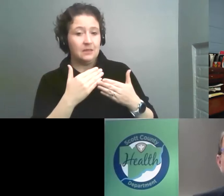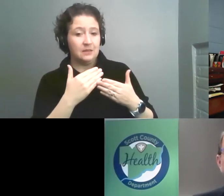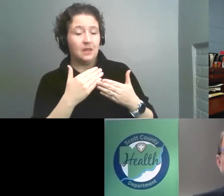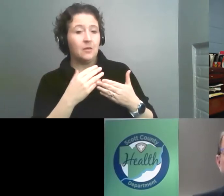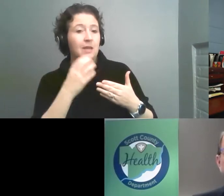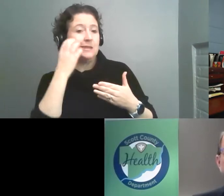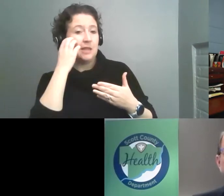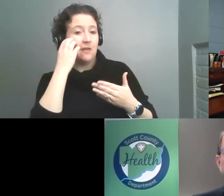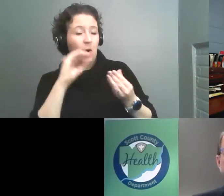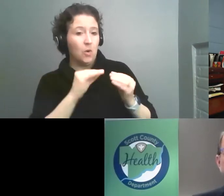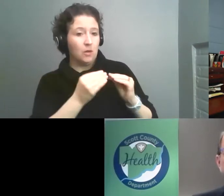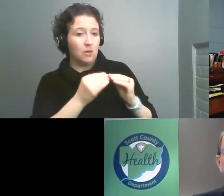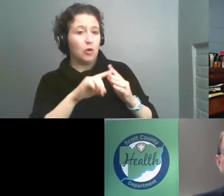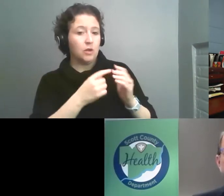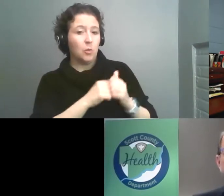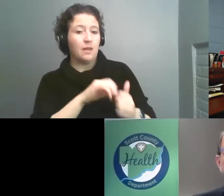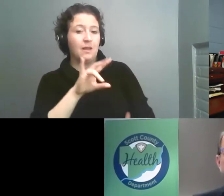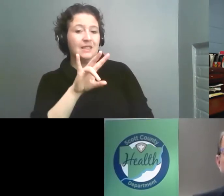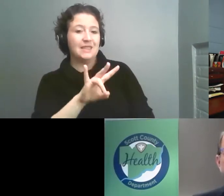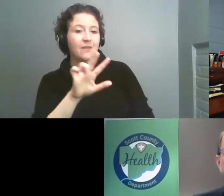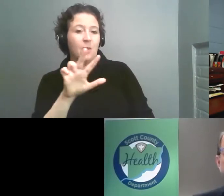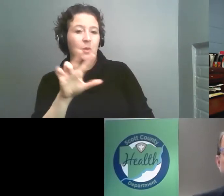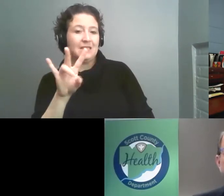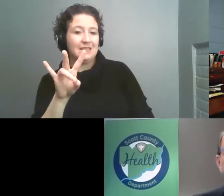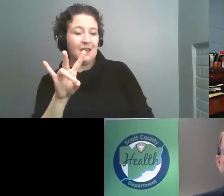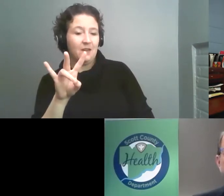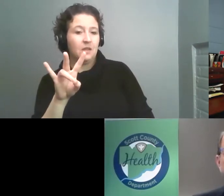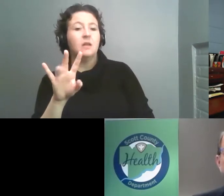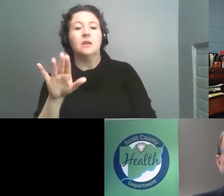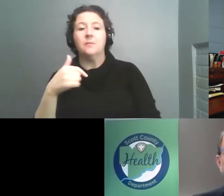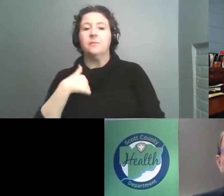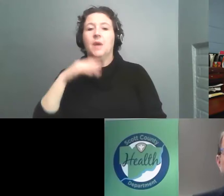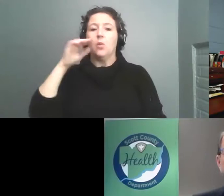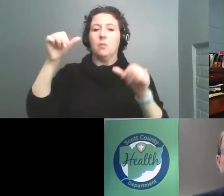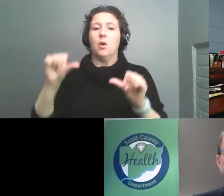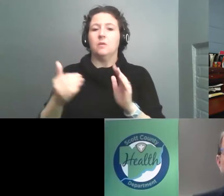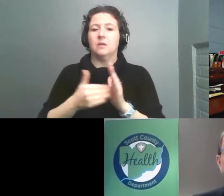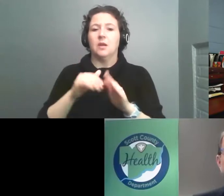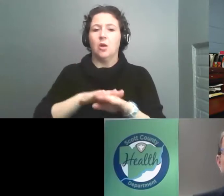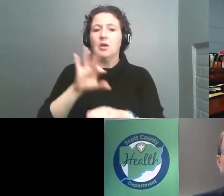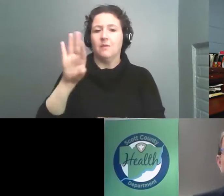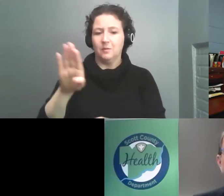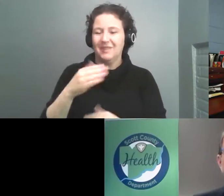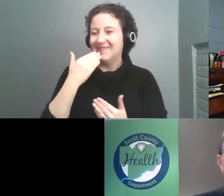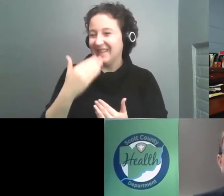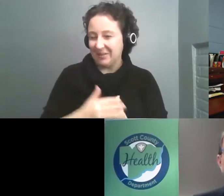phone numbers that starts with 737. And I will post this again to our Facebook page. Thank